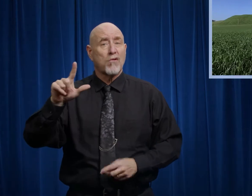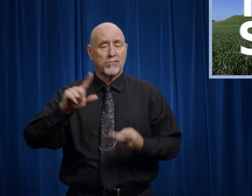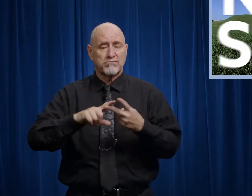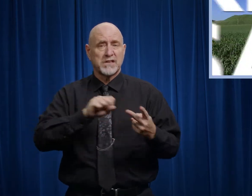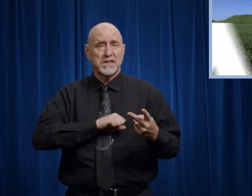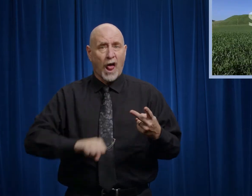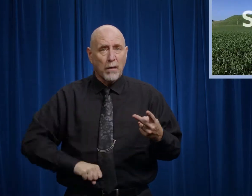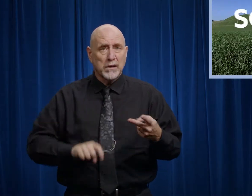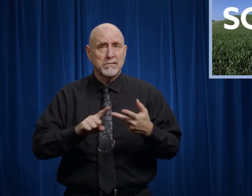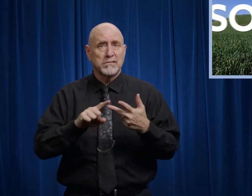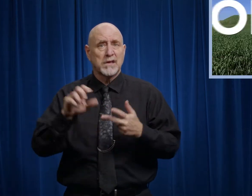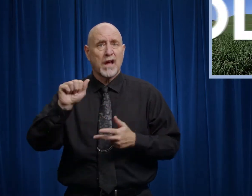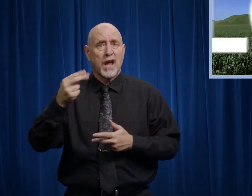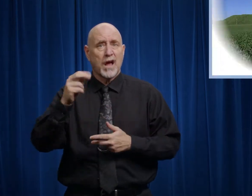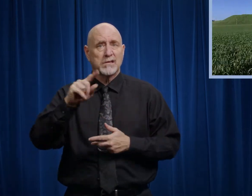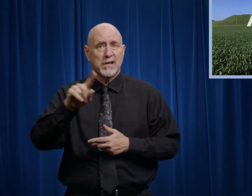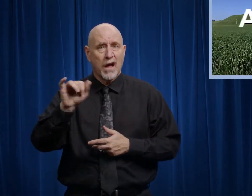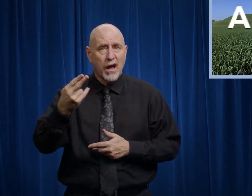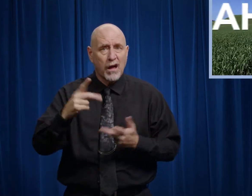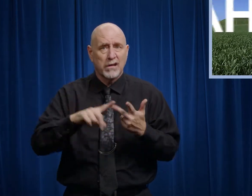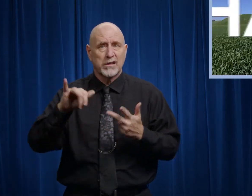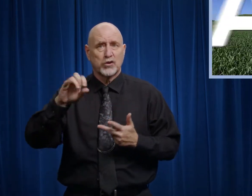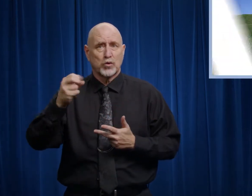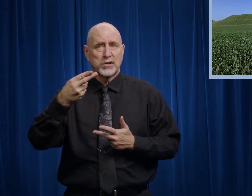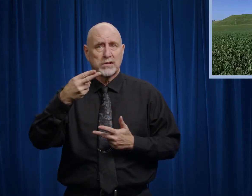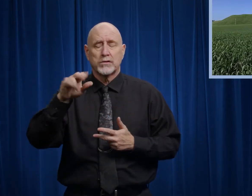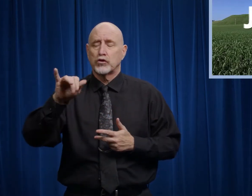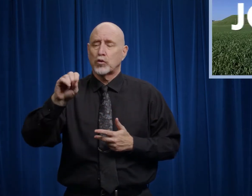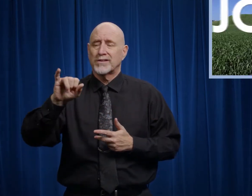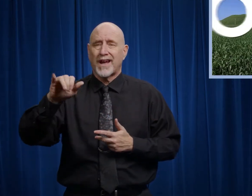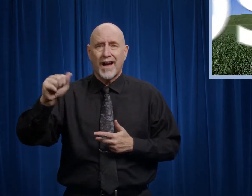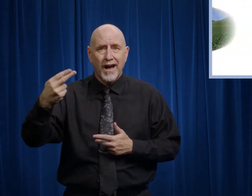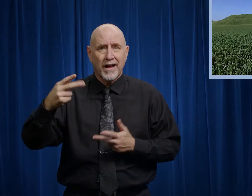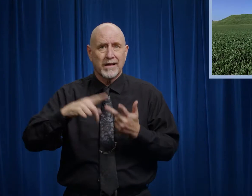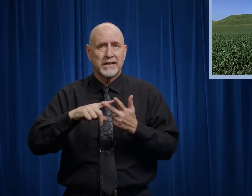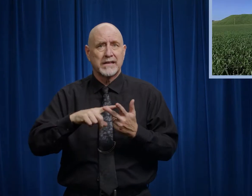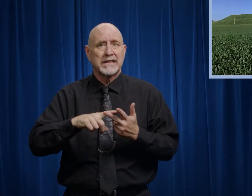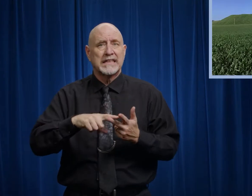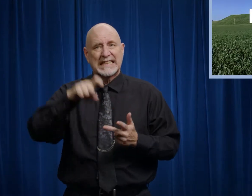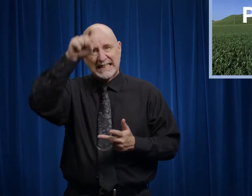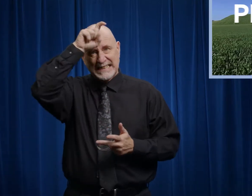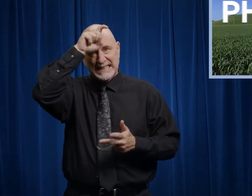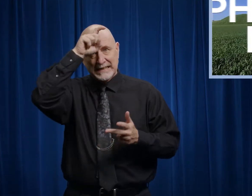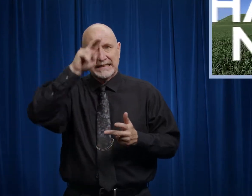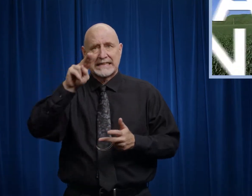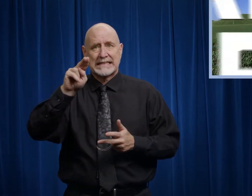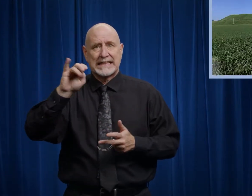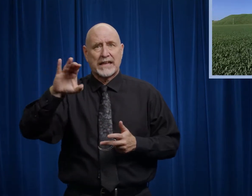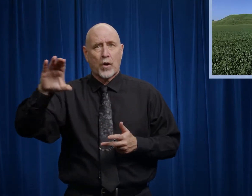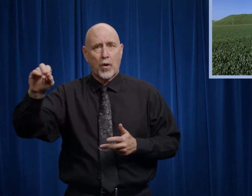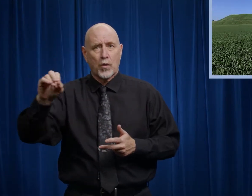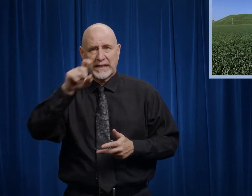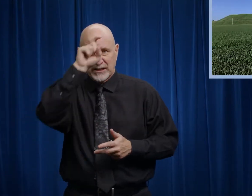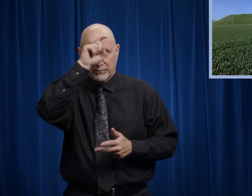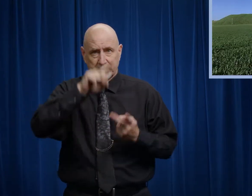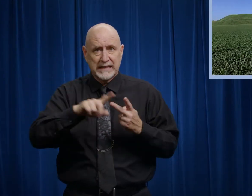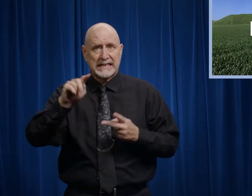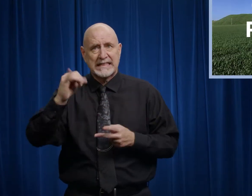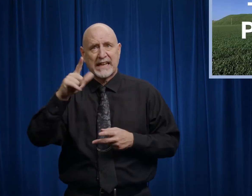King Saul, Solomon, Ahaziah, Josiah, the Egyptian pharaoh